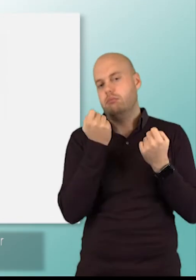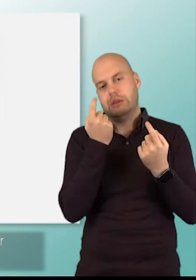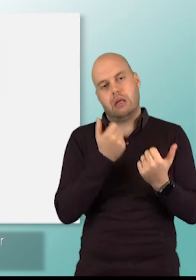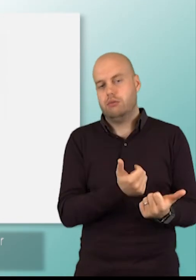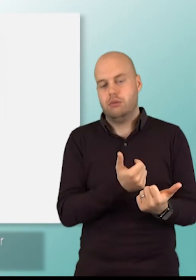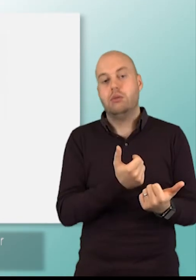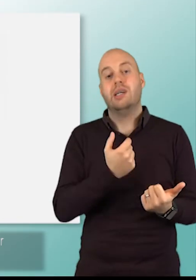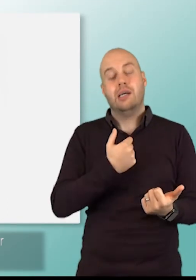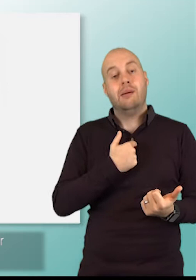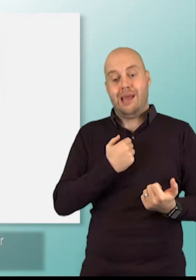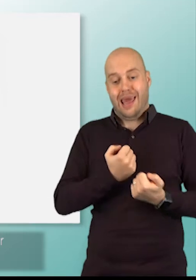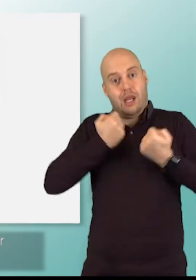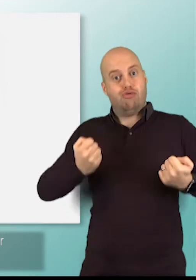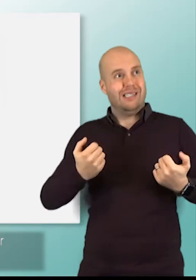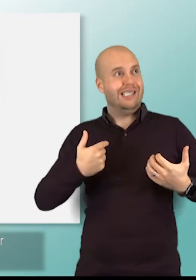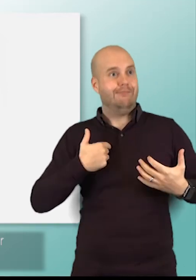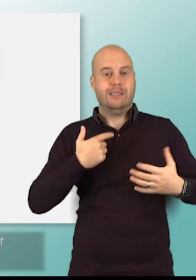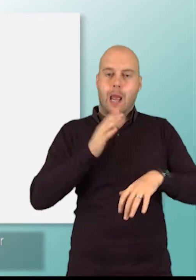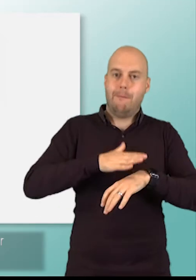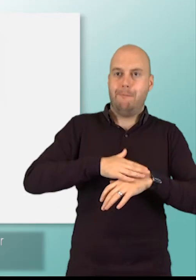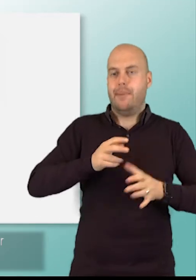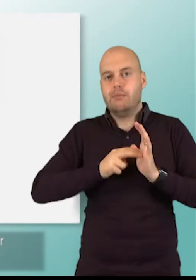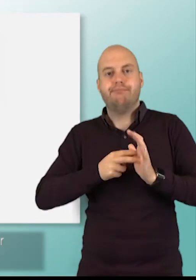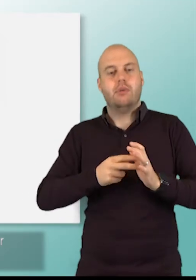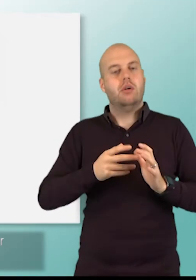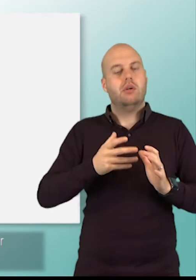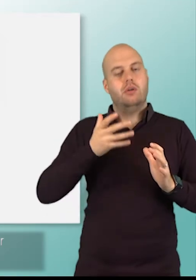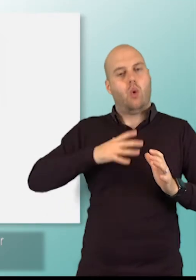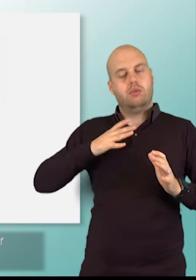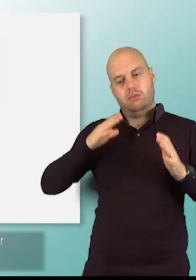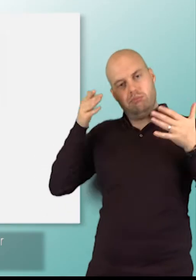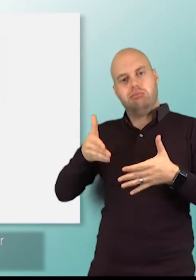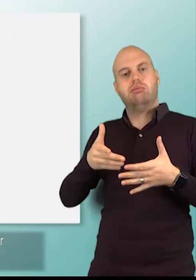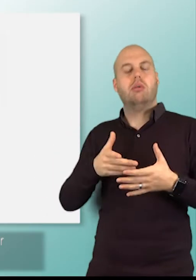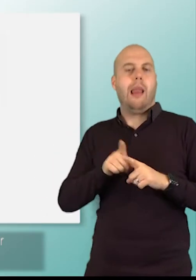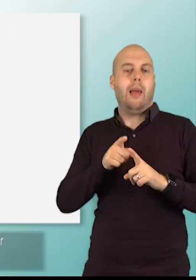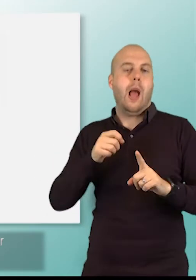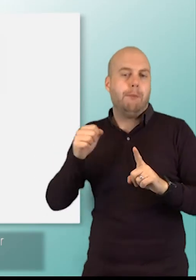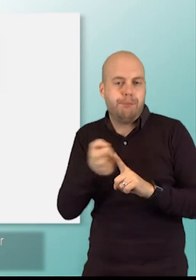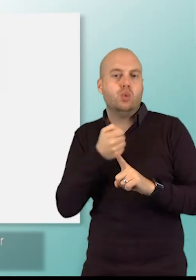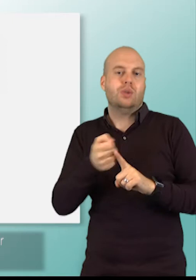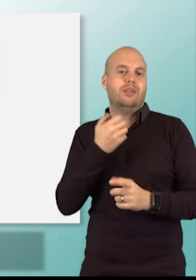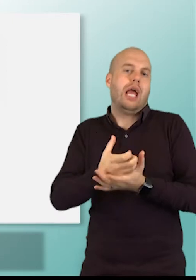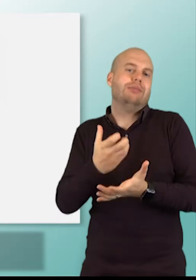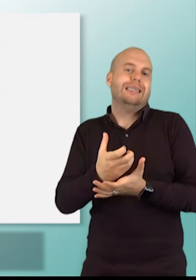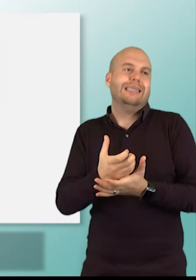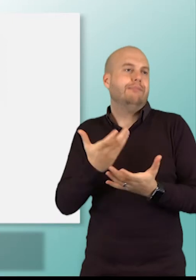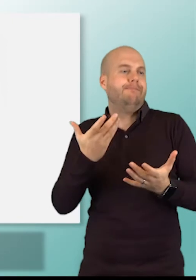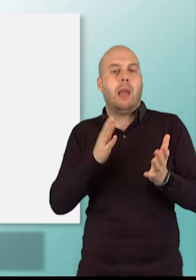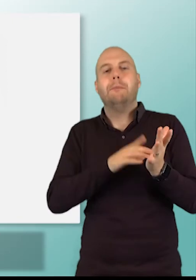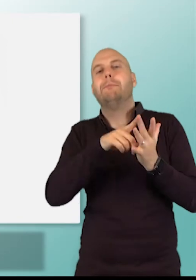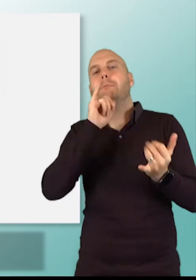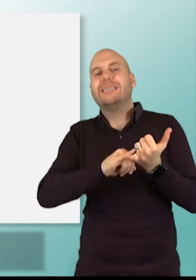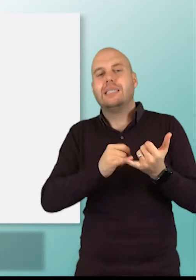inadvertent. What we really want to focus our energy on is the big, serious, willful abuse of charitable